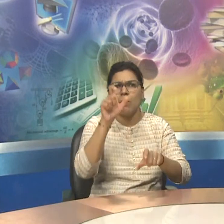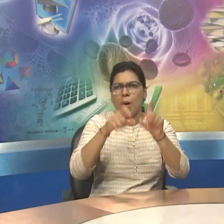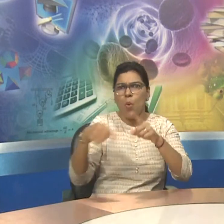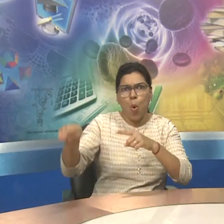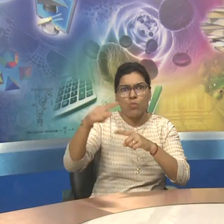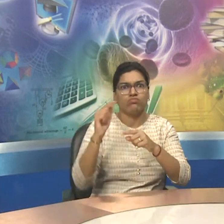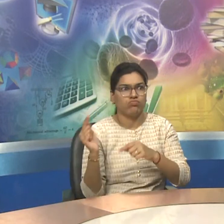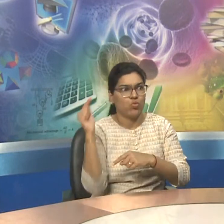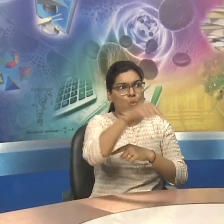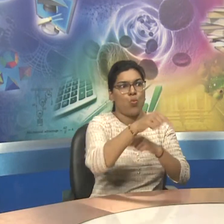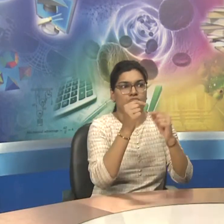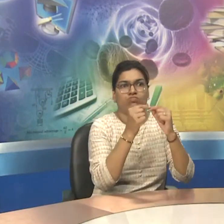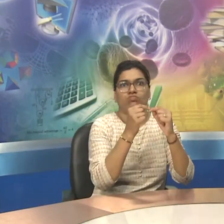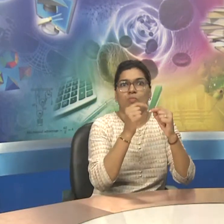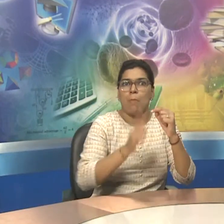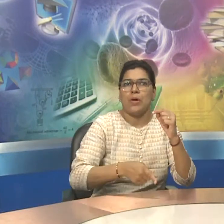theory of state,